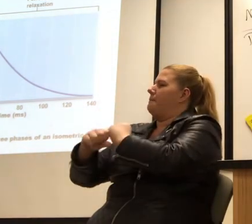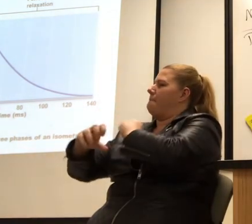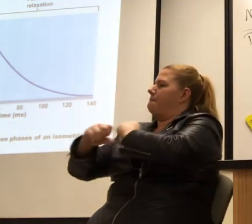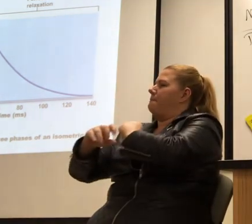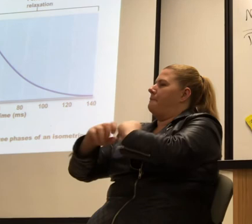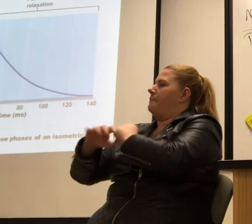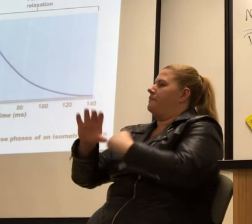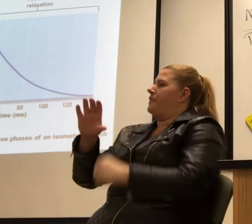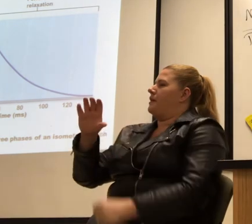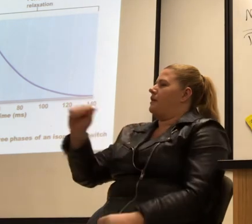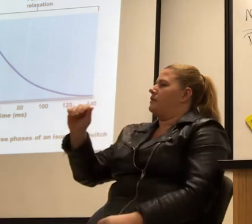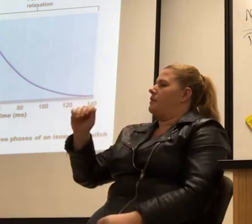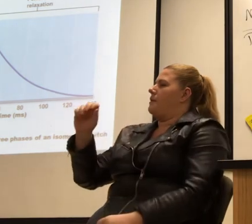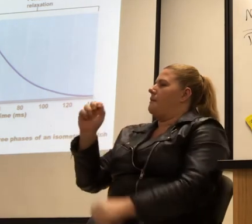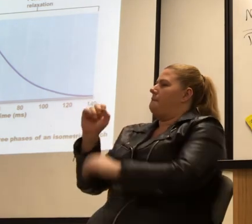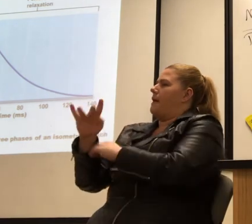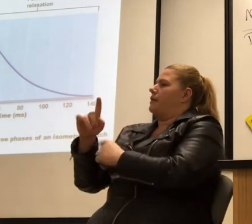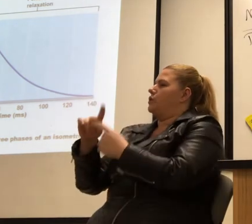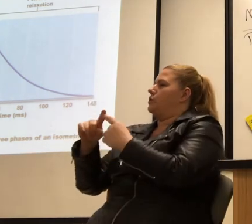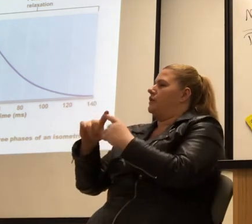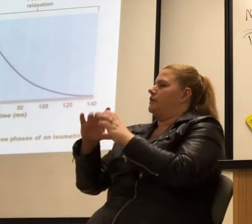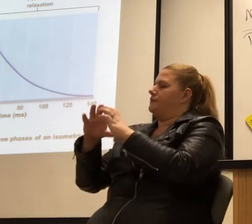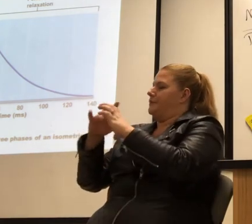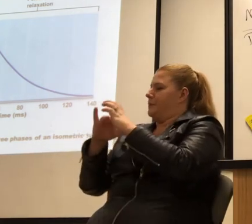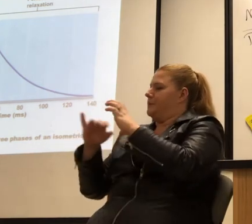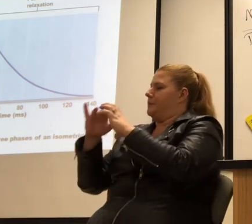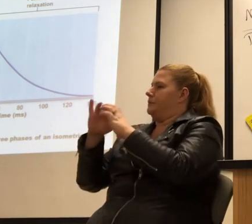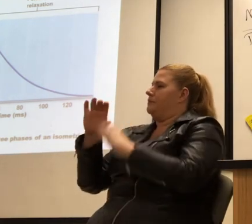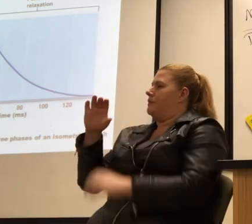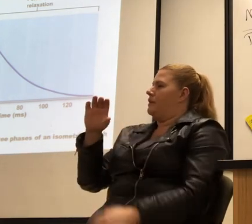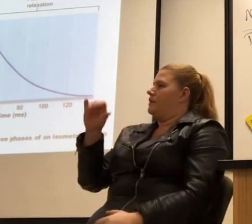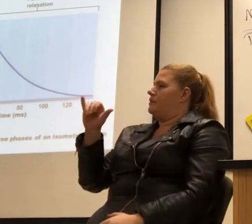calcium back into the sarcoplasmic reticulum.